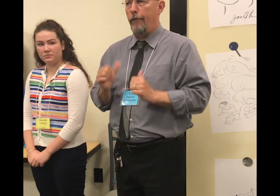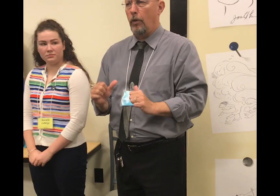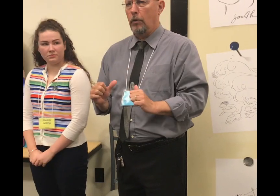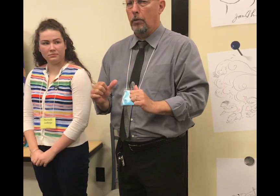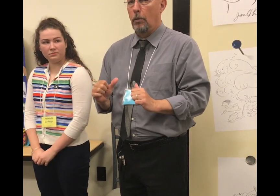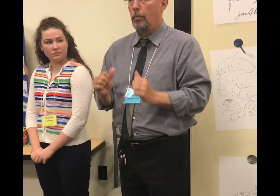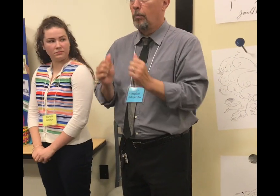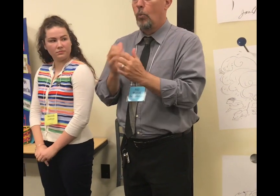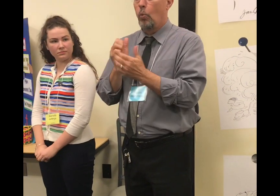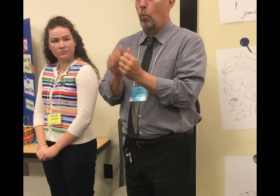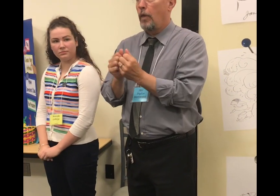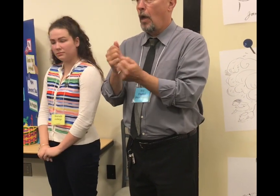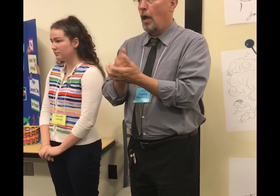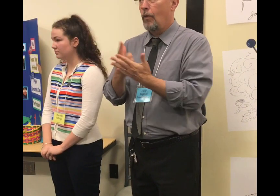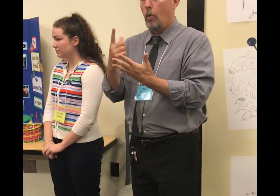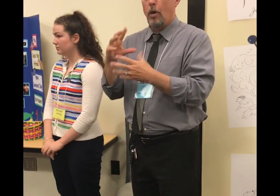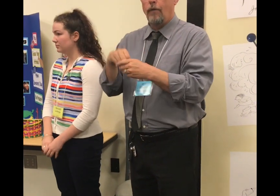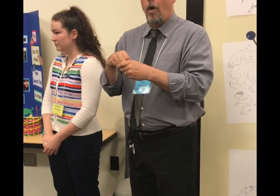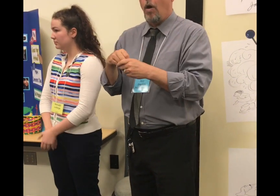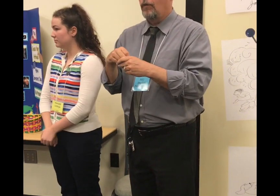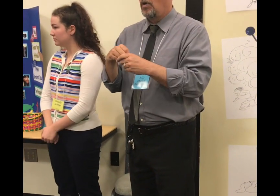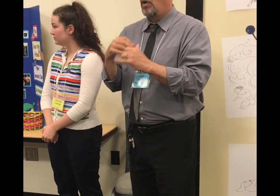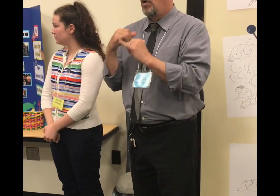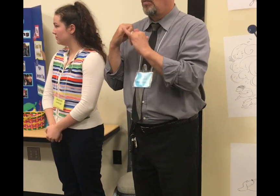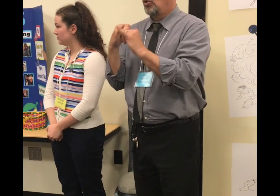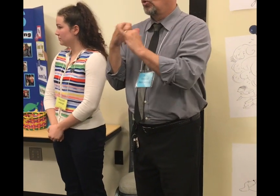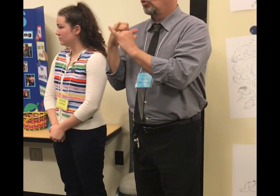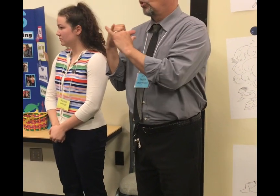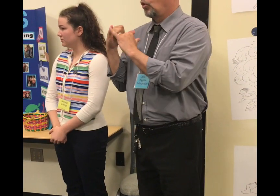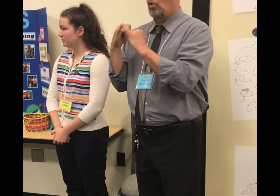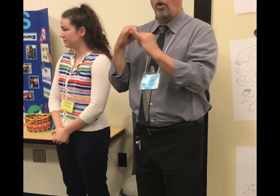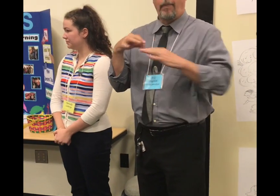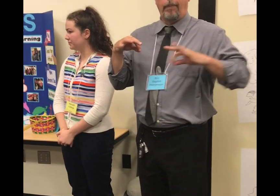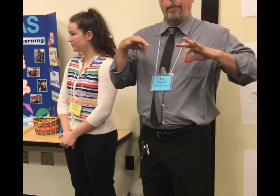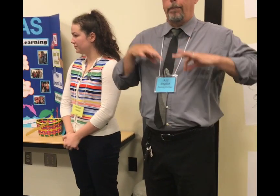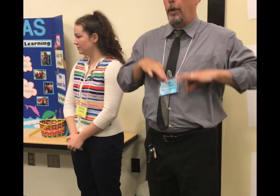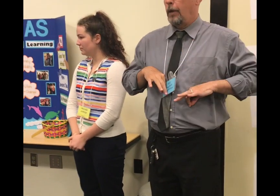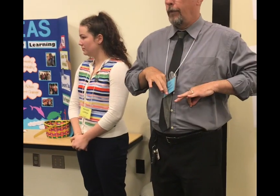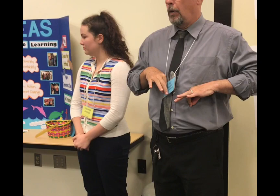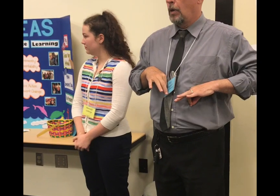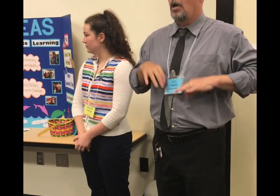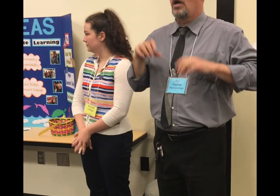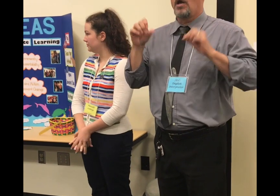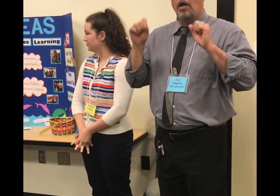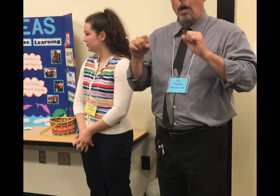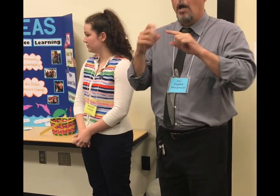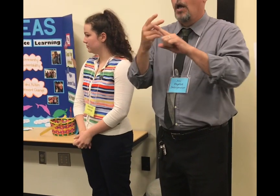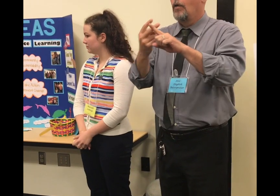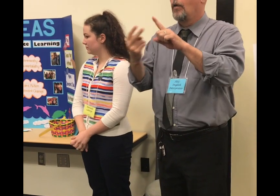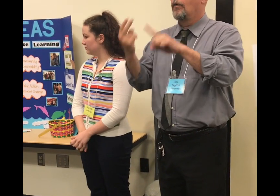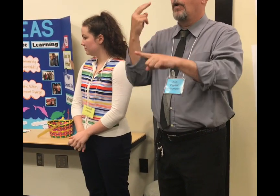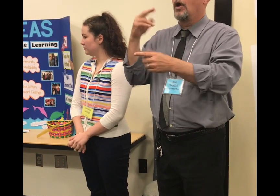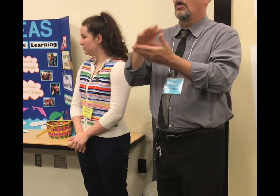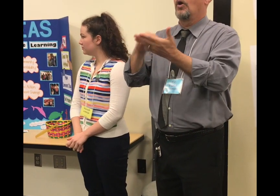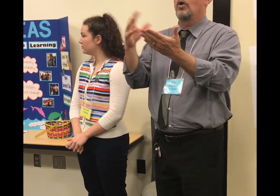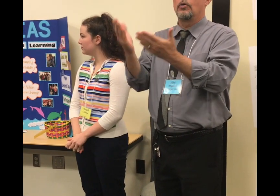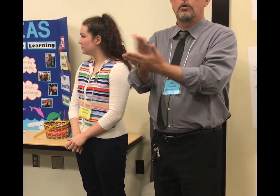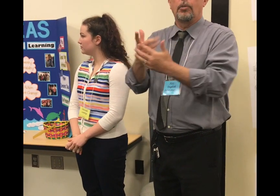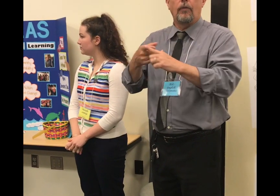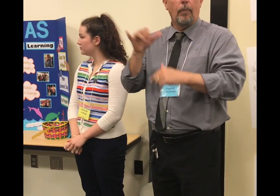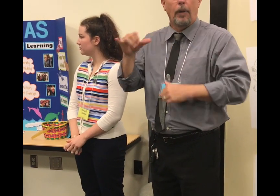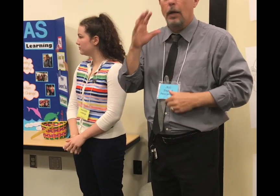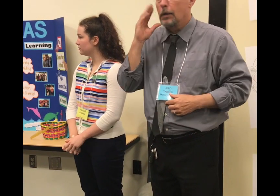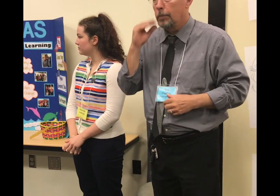between everyone involved. It should be mutually beneficial for everyone and allow you to reflect and learn something from the